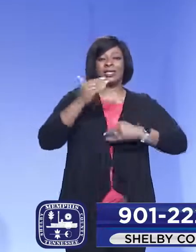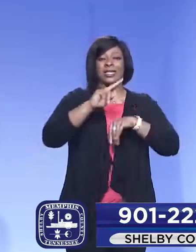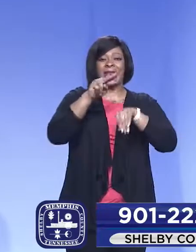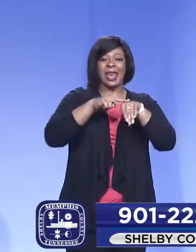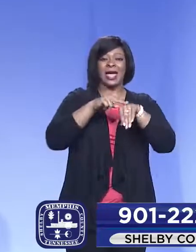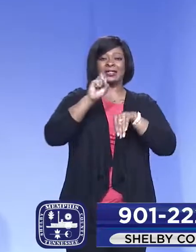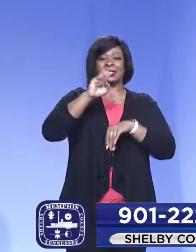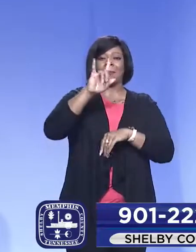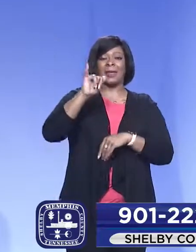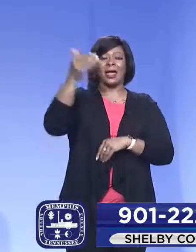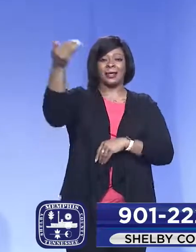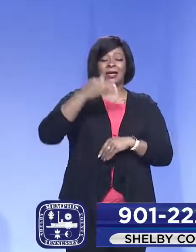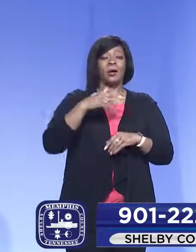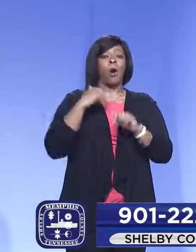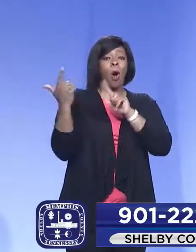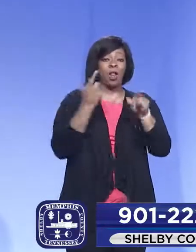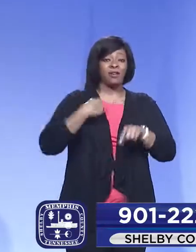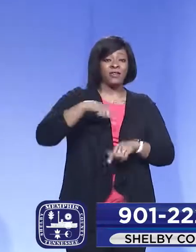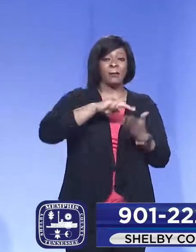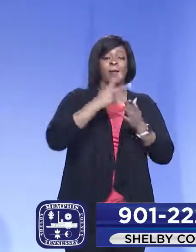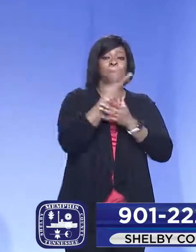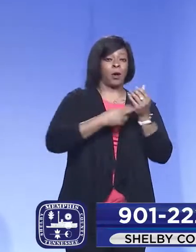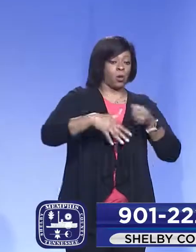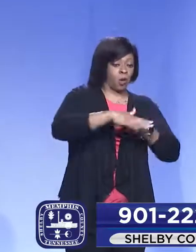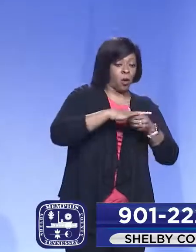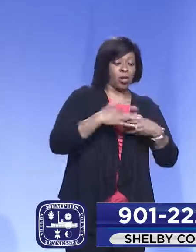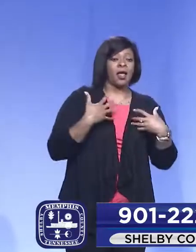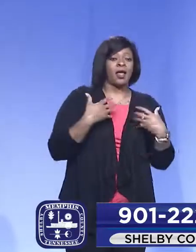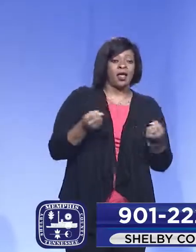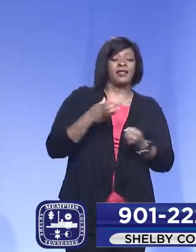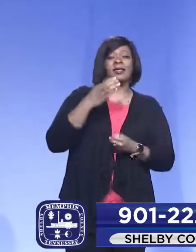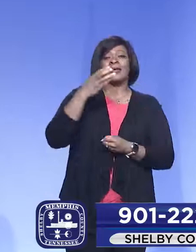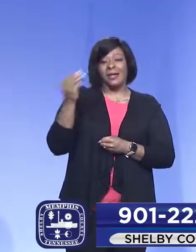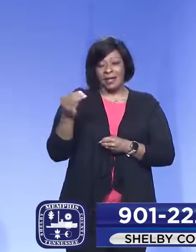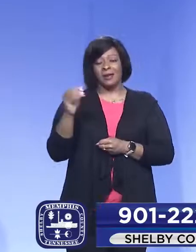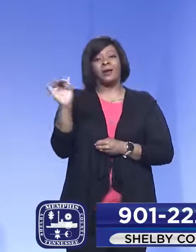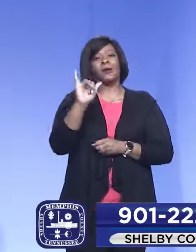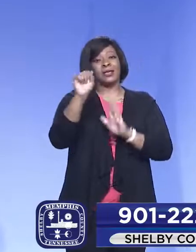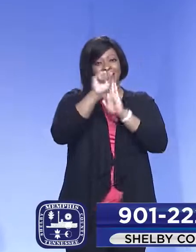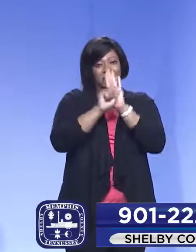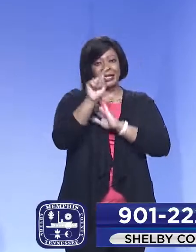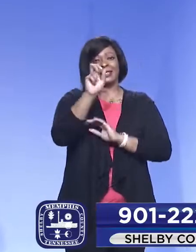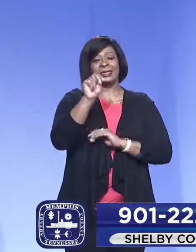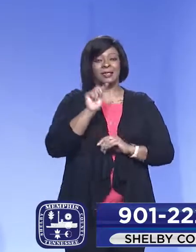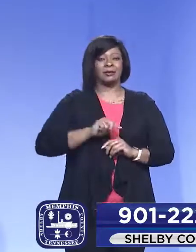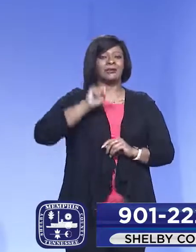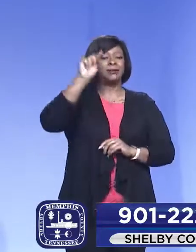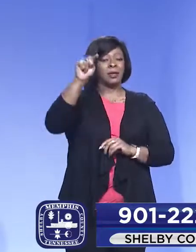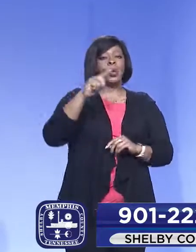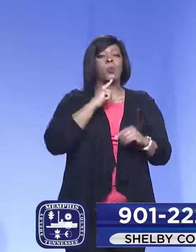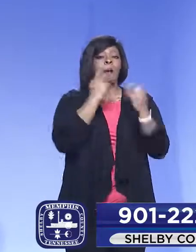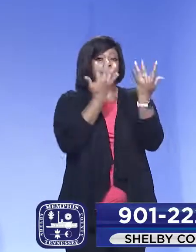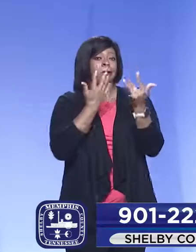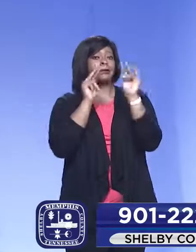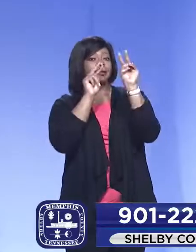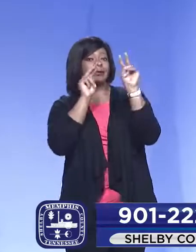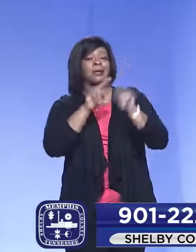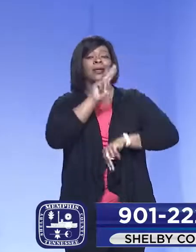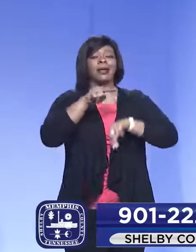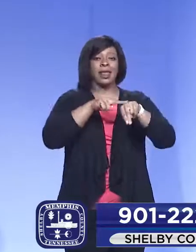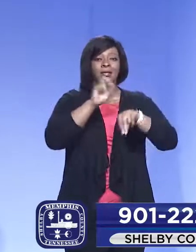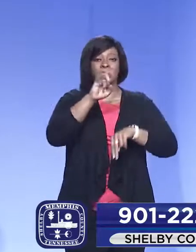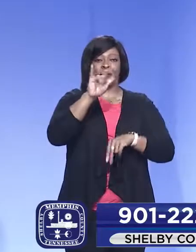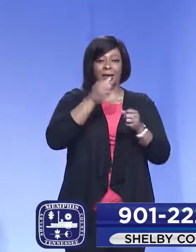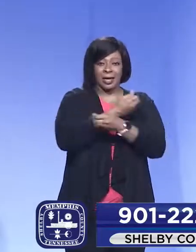chain. When I say all of us, I mean both the local health department and I would say the state of Tennessee are at the mercy of the national supply